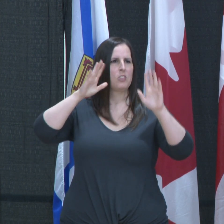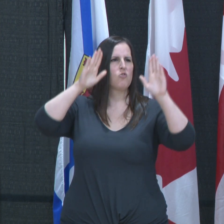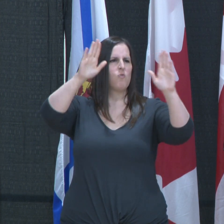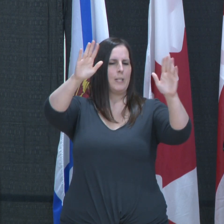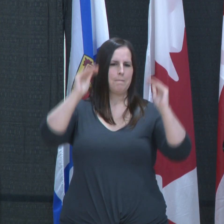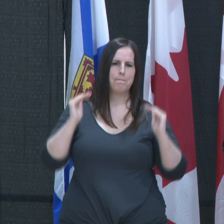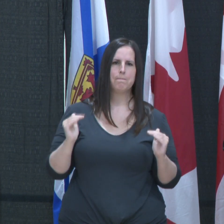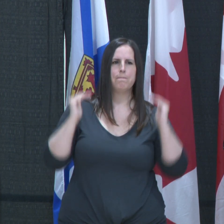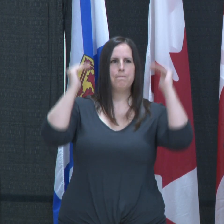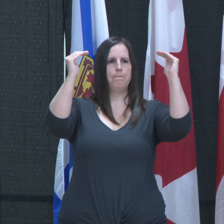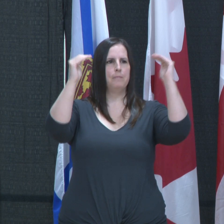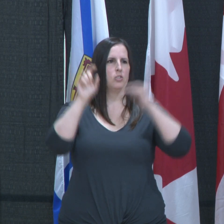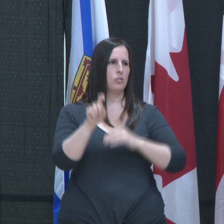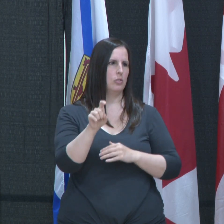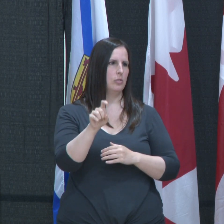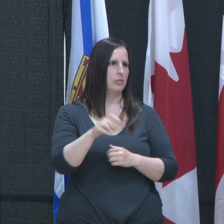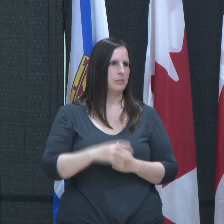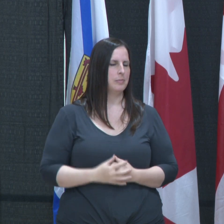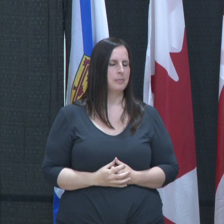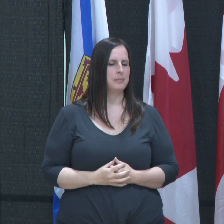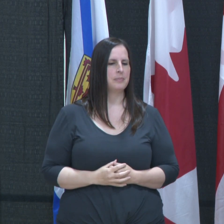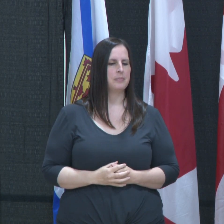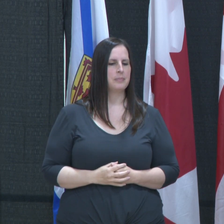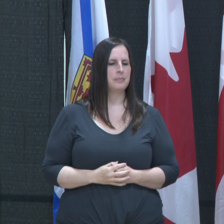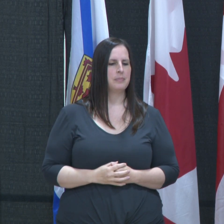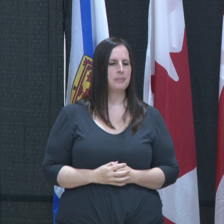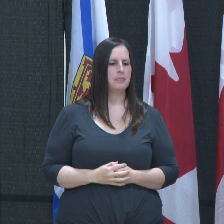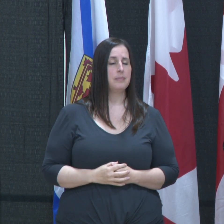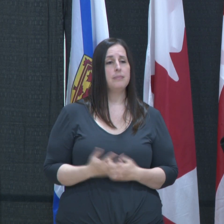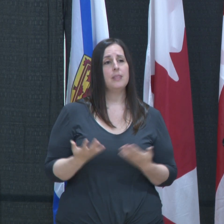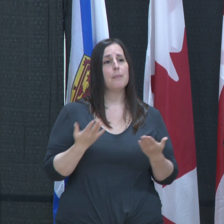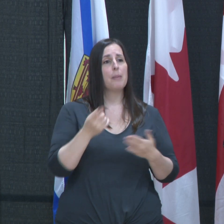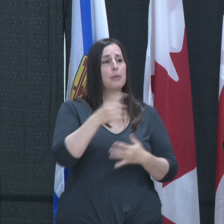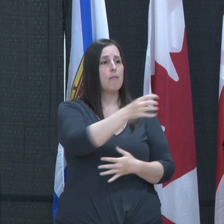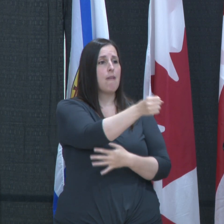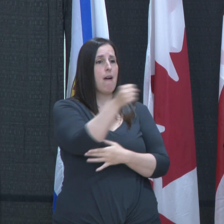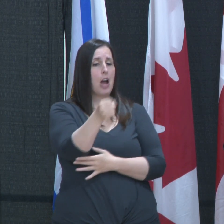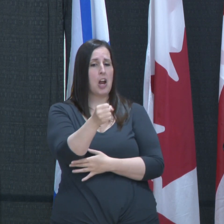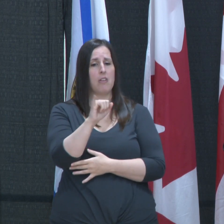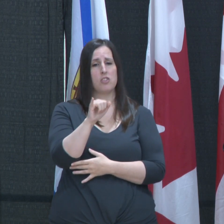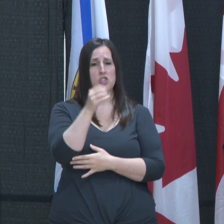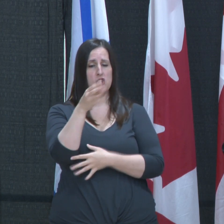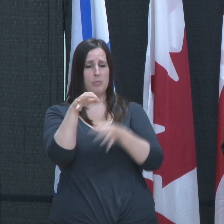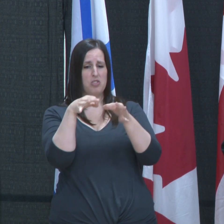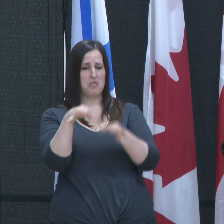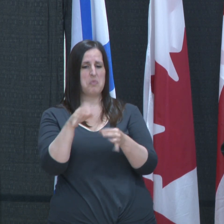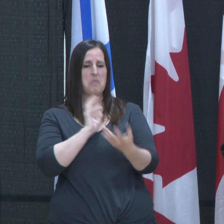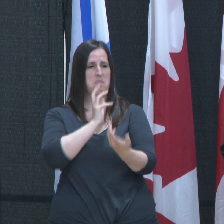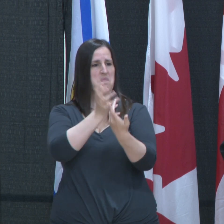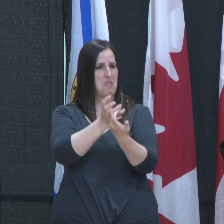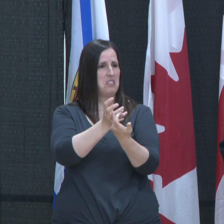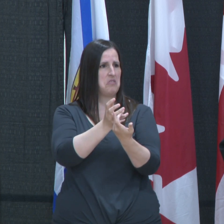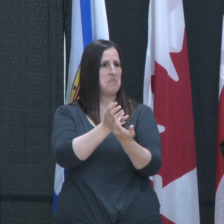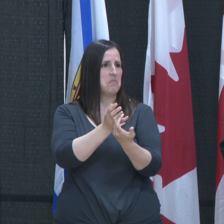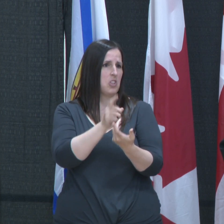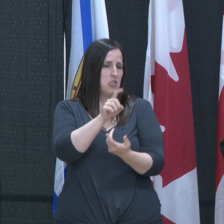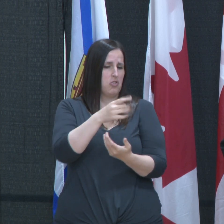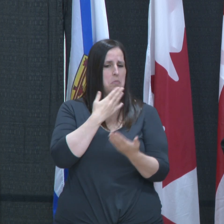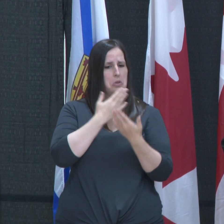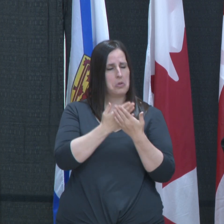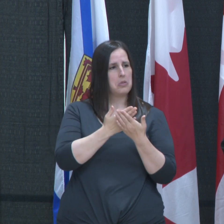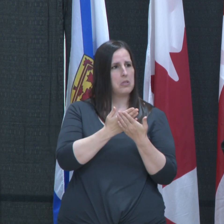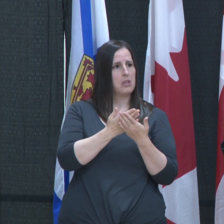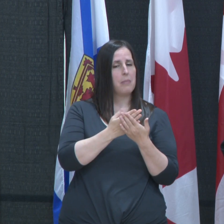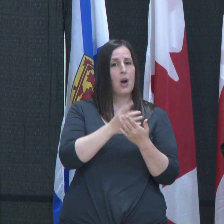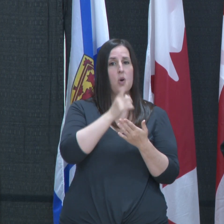we do. All of us will be given a job description, and we will be expected to be good at that. However, the real leaders in